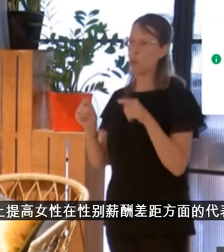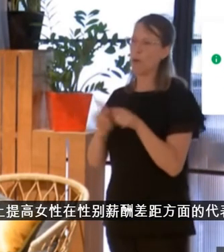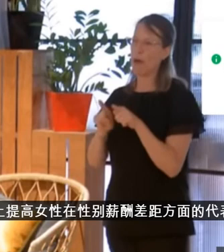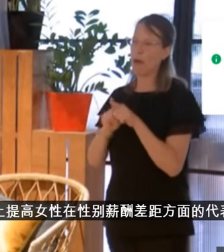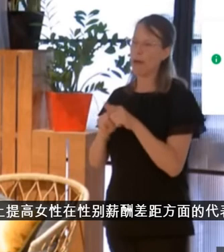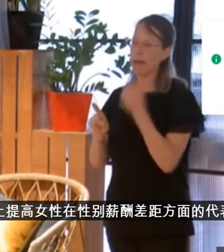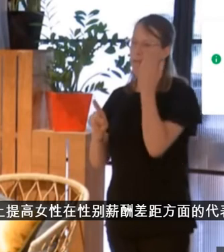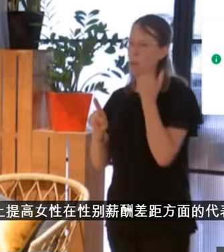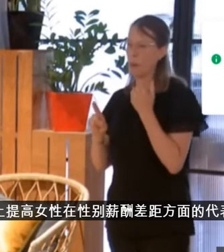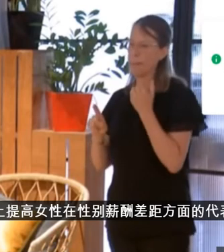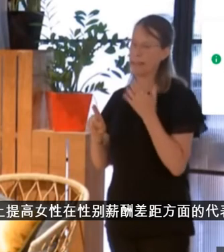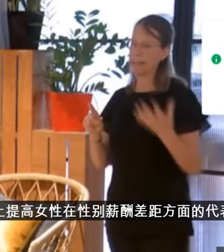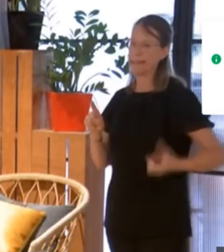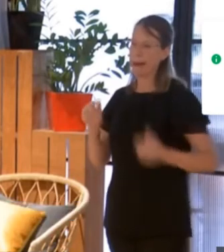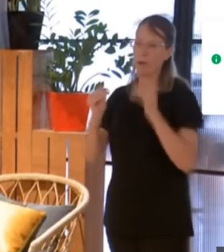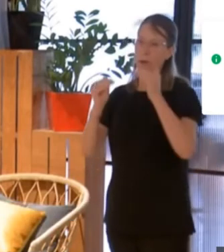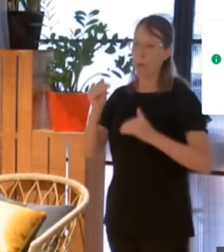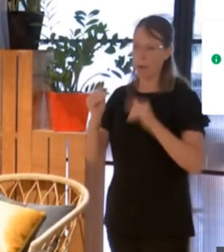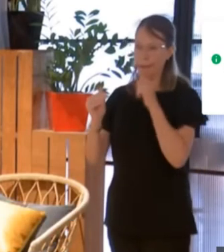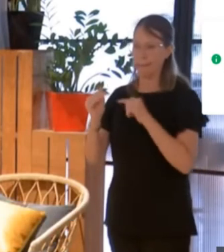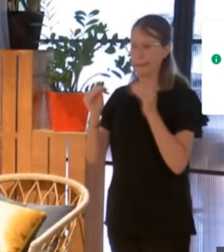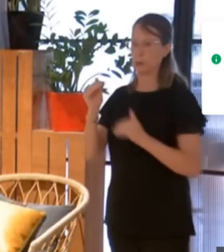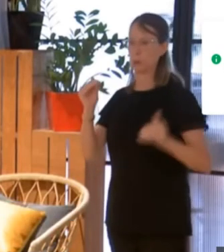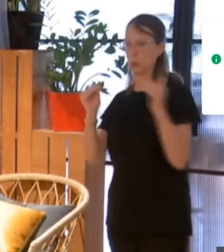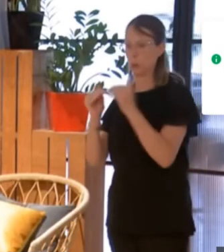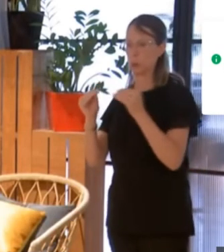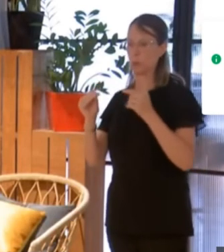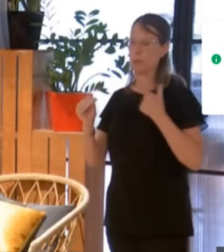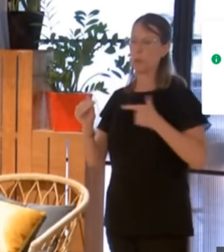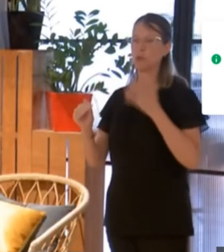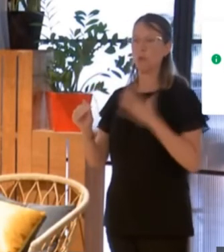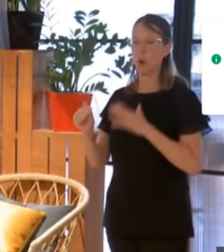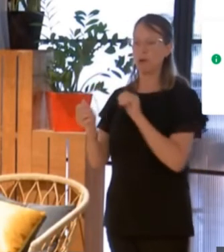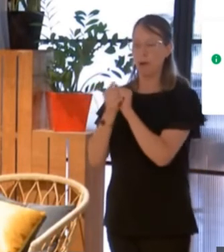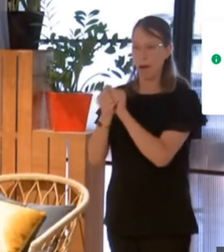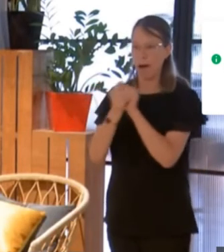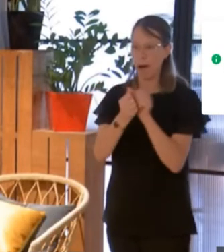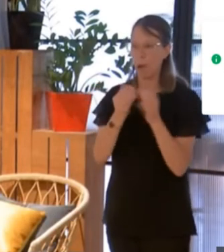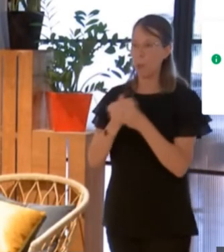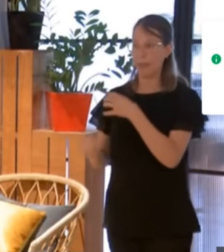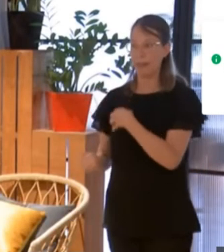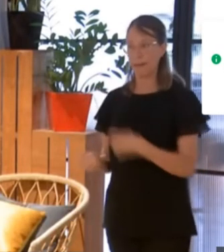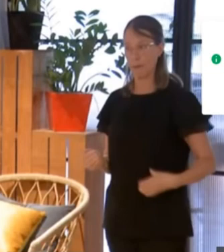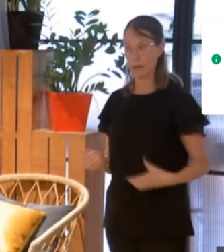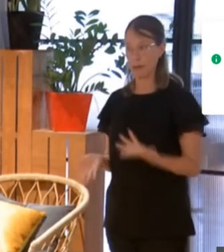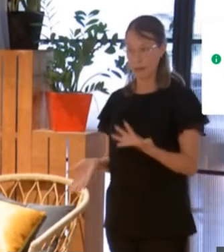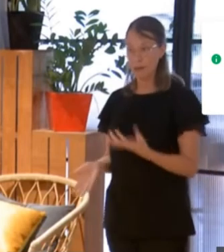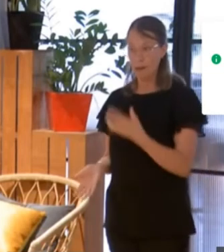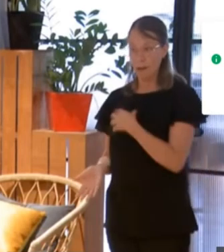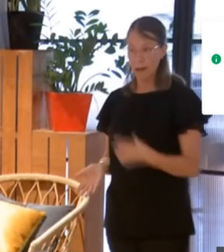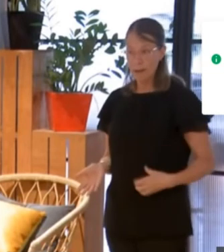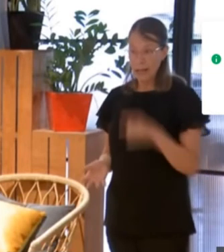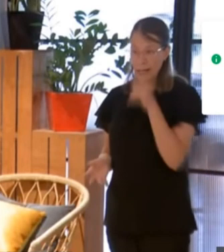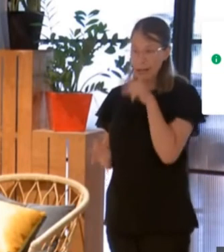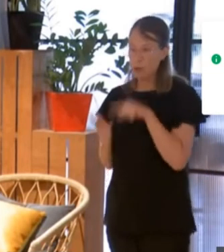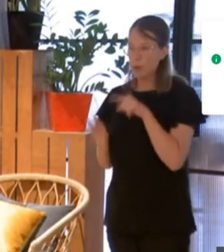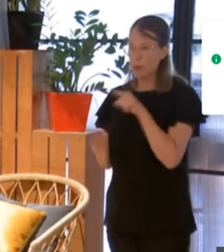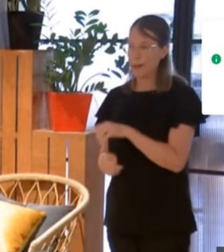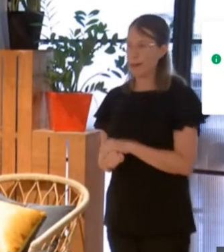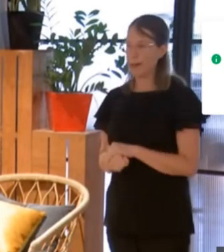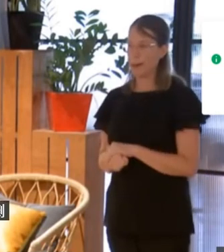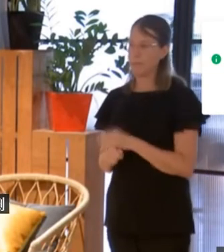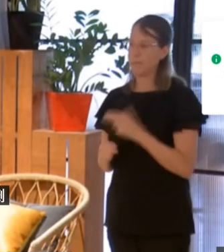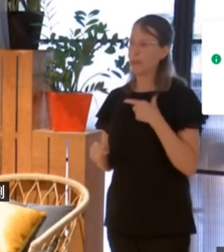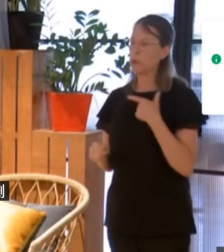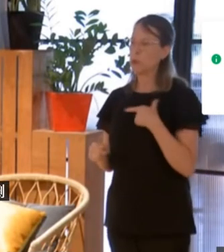gaps, on the issues that affect women's economic advantage and participation. And they're big drivers that a state government can do, particularly of the scale of New South